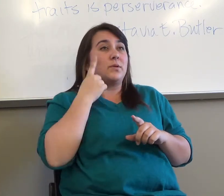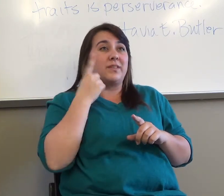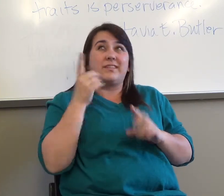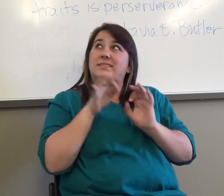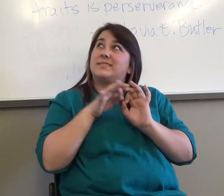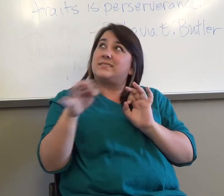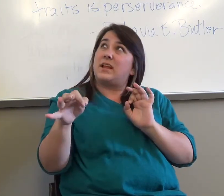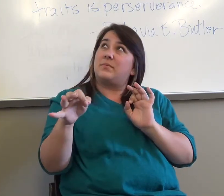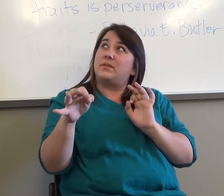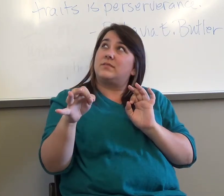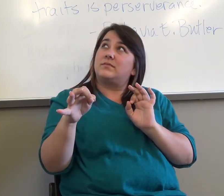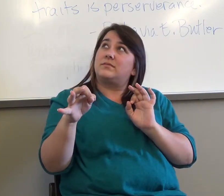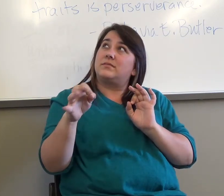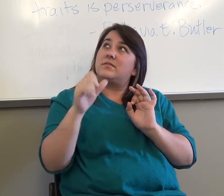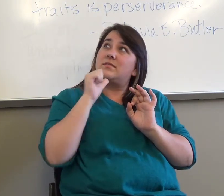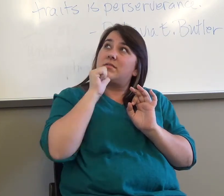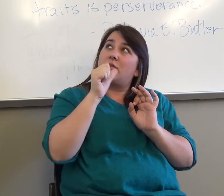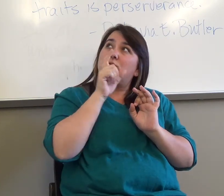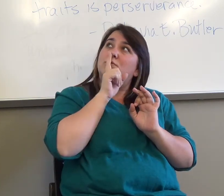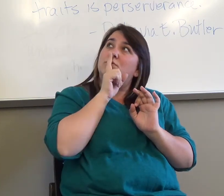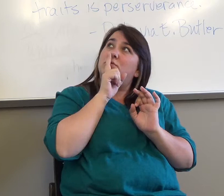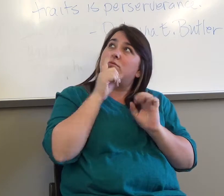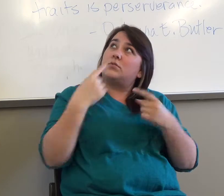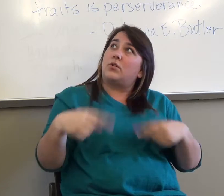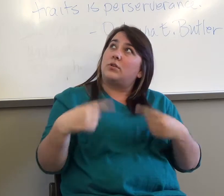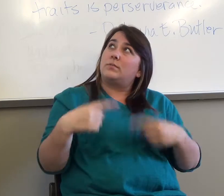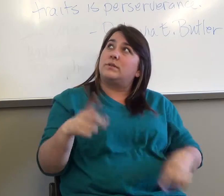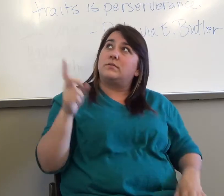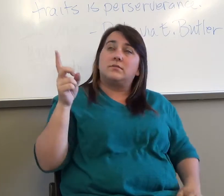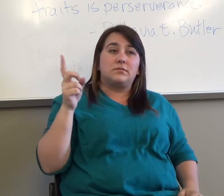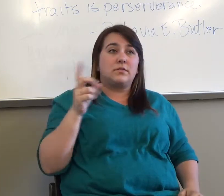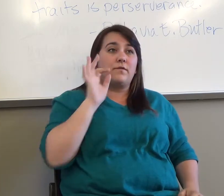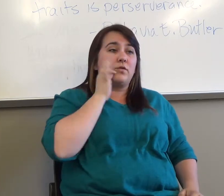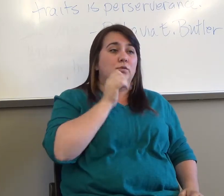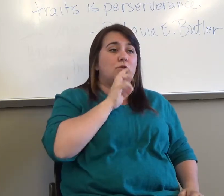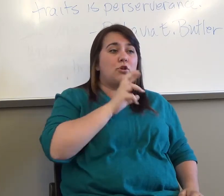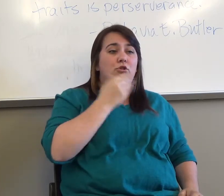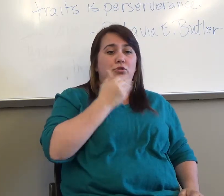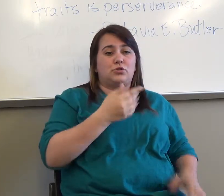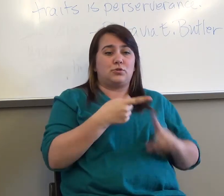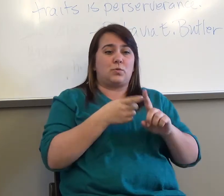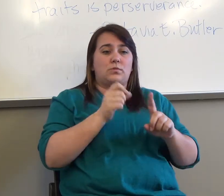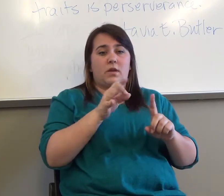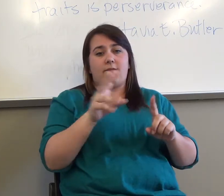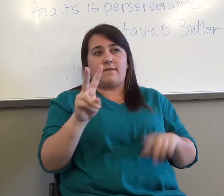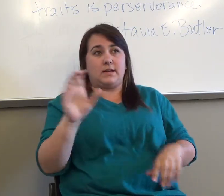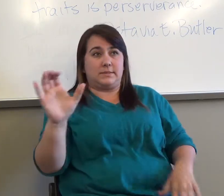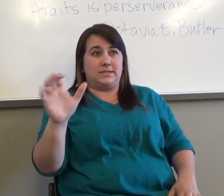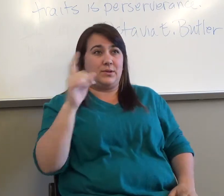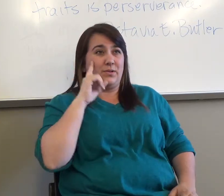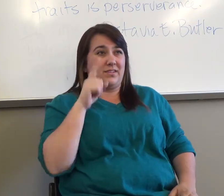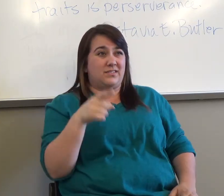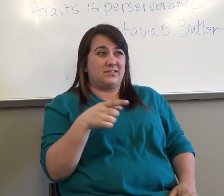statement is not argumentative? Does anyone, in other words, does anyone think this is a statement of